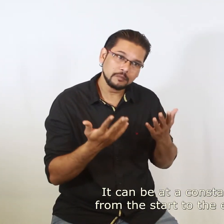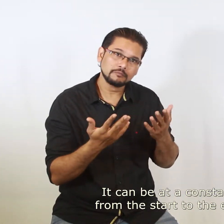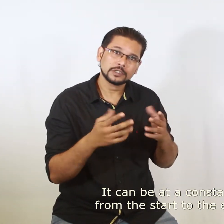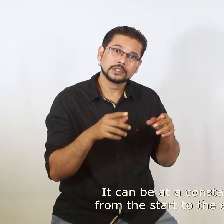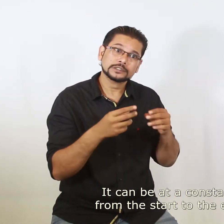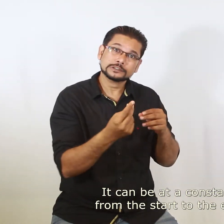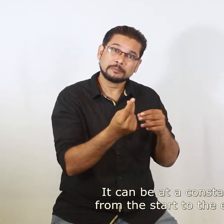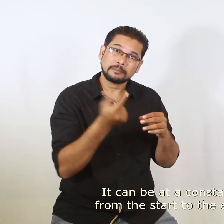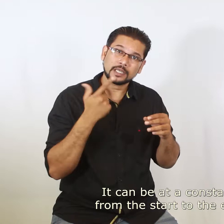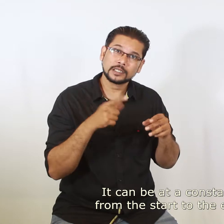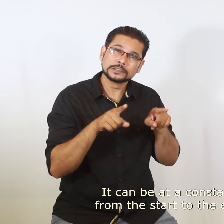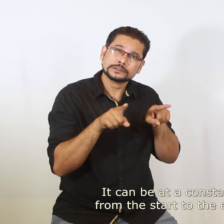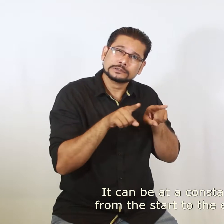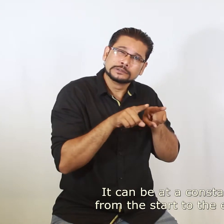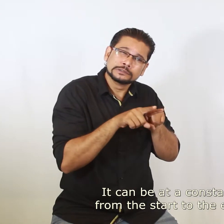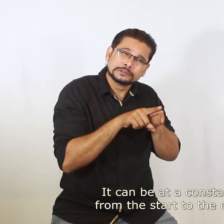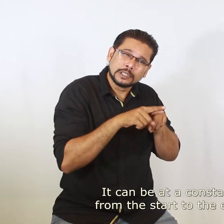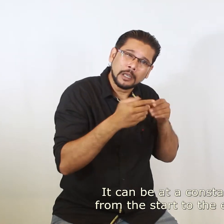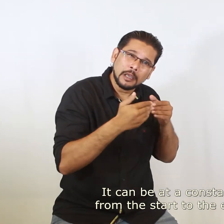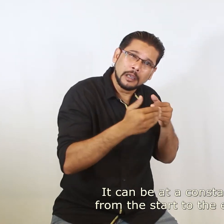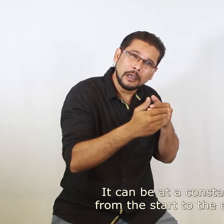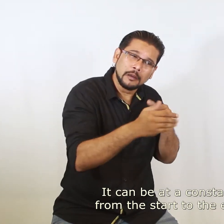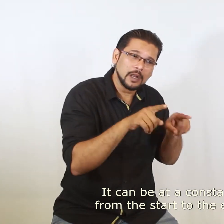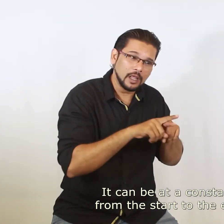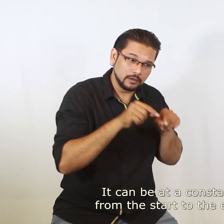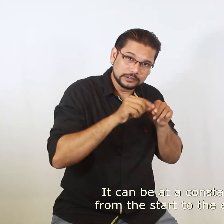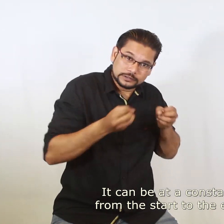It can be at a constant speed from the start to the end point,